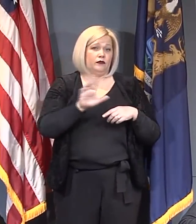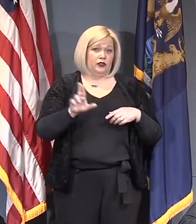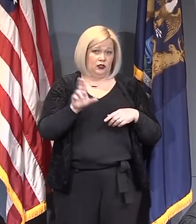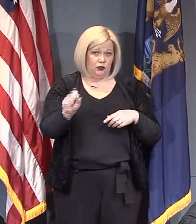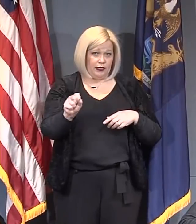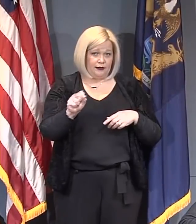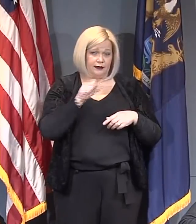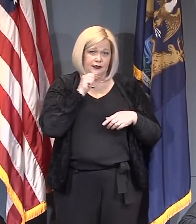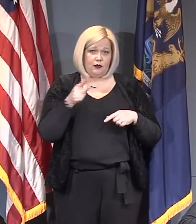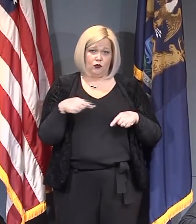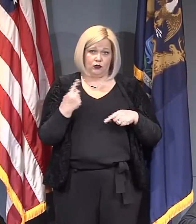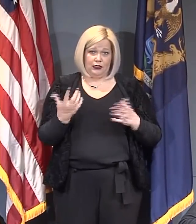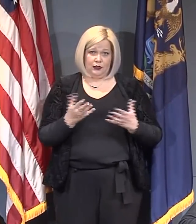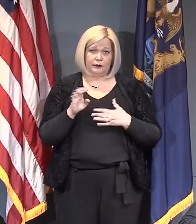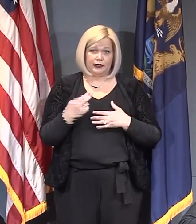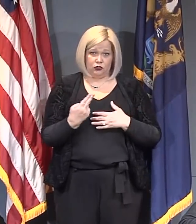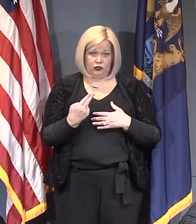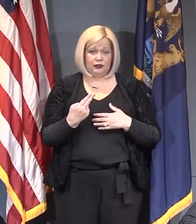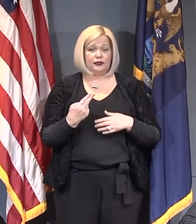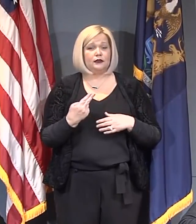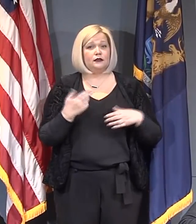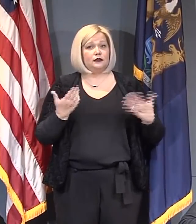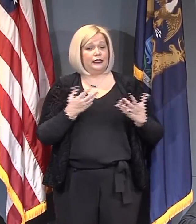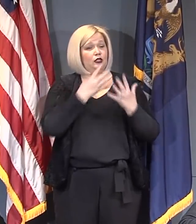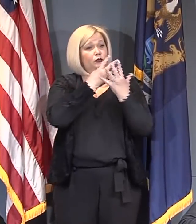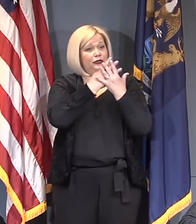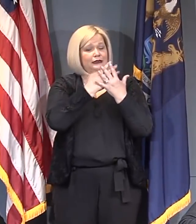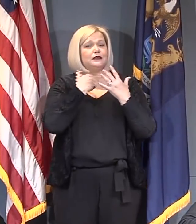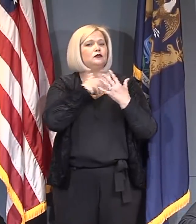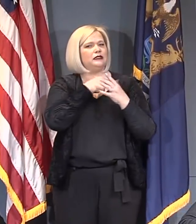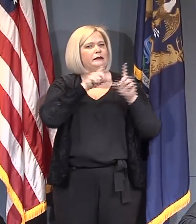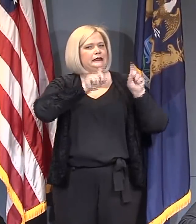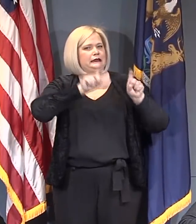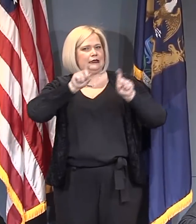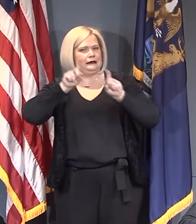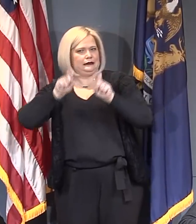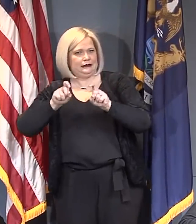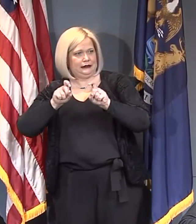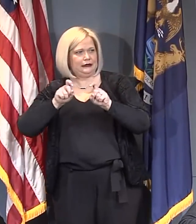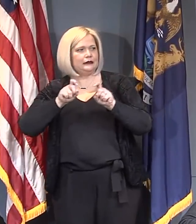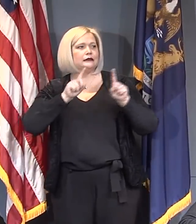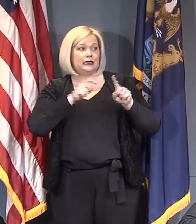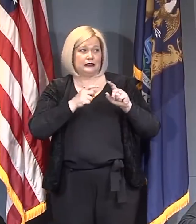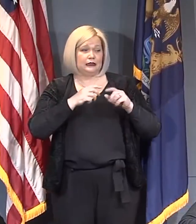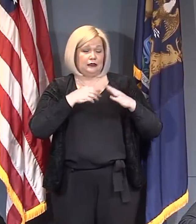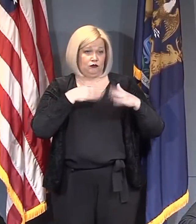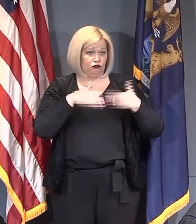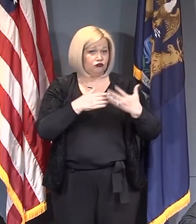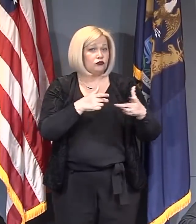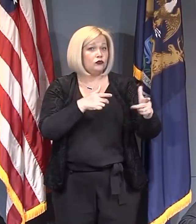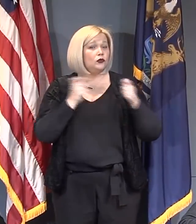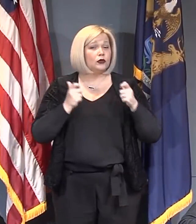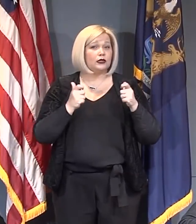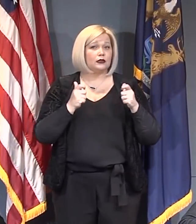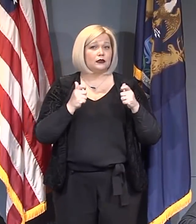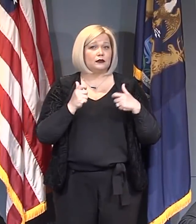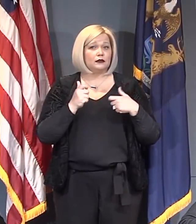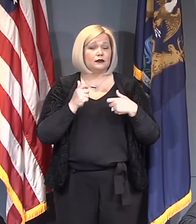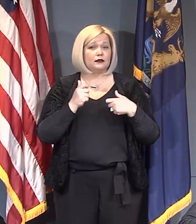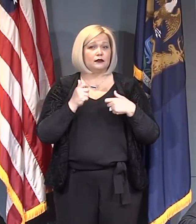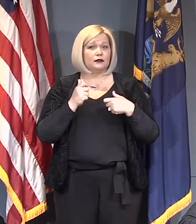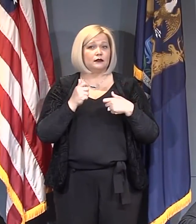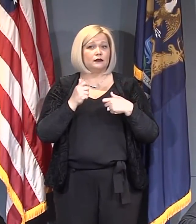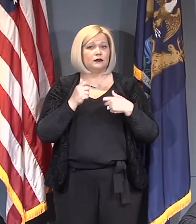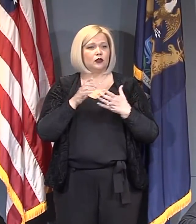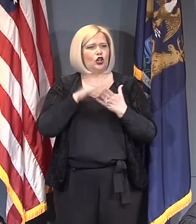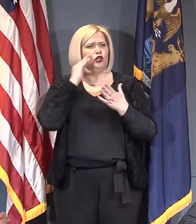We know that we've been testing. We've been able to run tests and run them pretty quickly and get the